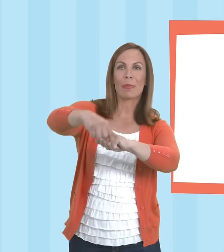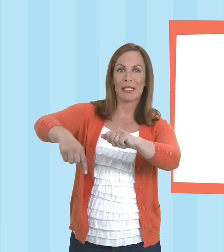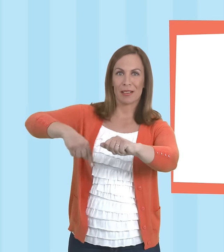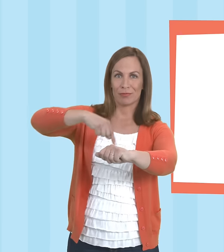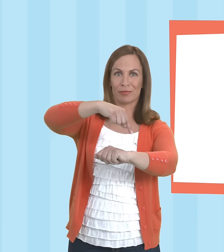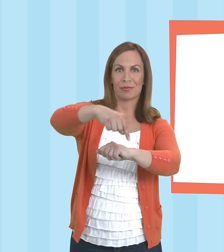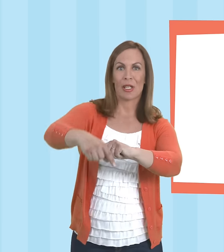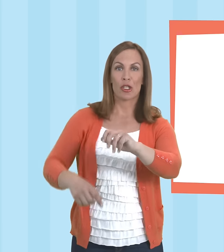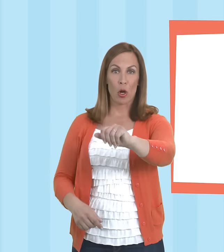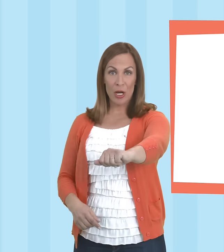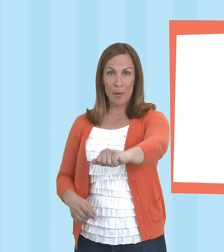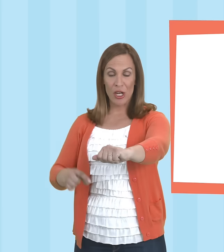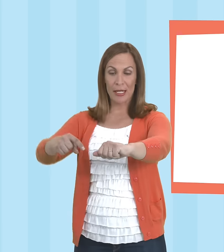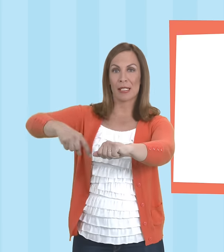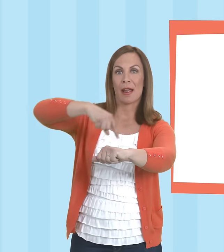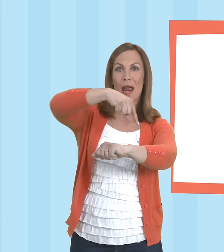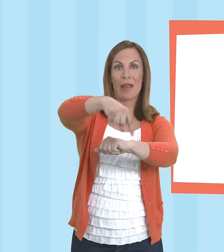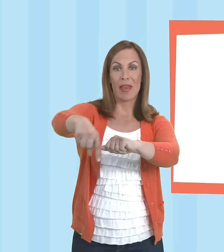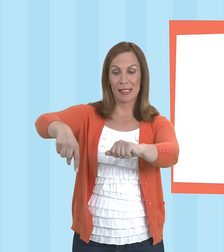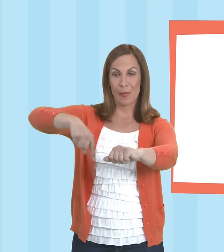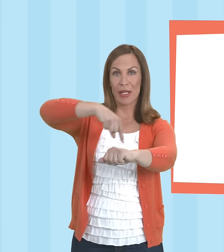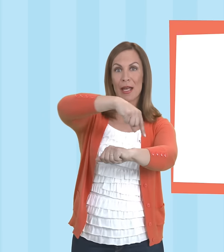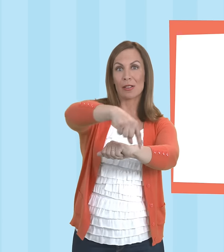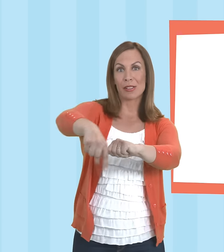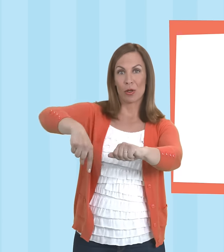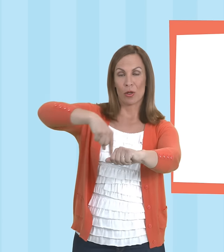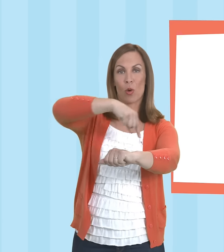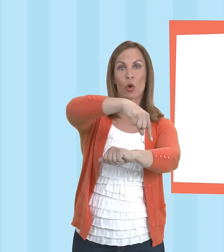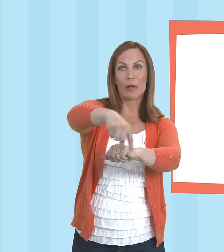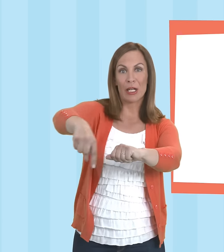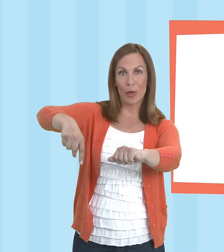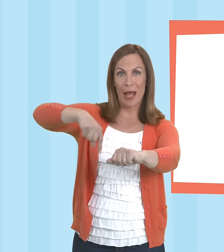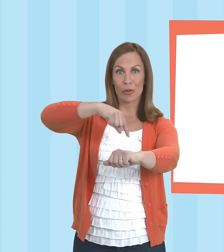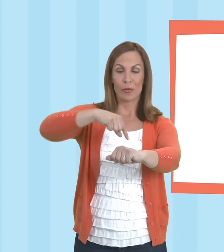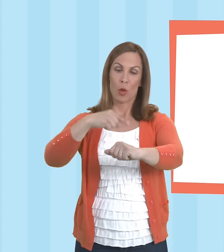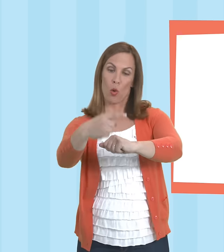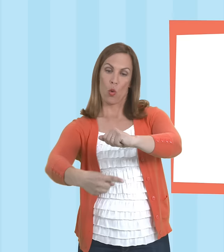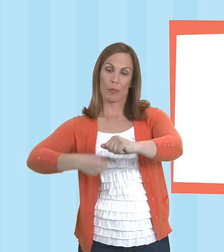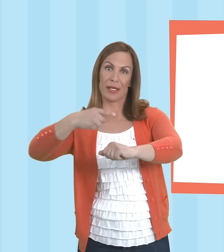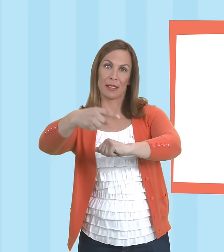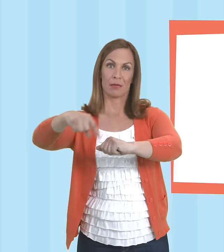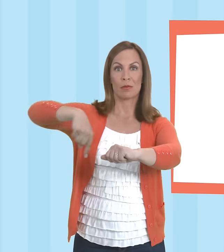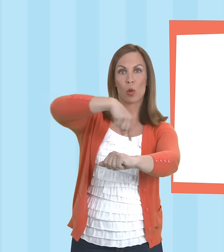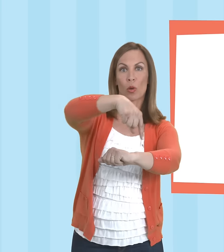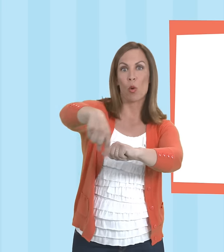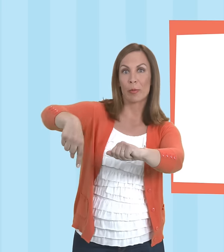Orbit. Show an object and then something else orbiting around. Orbit or